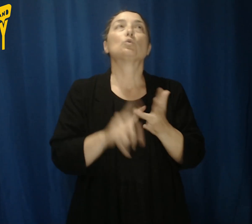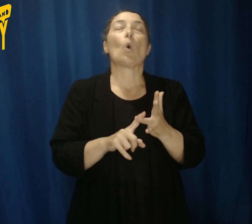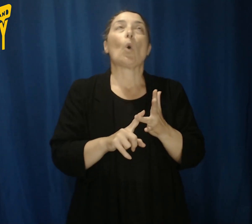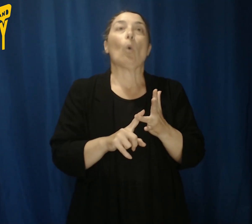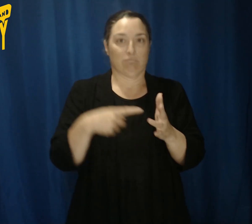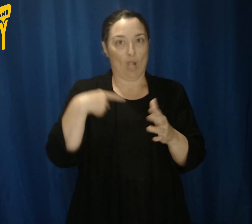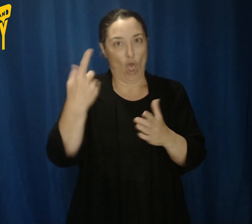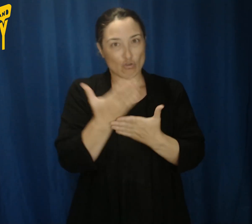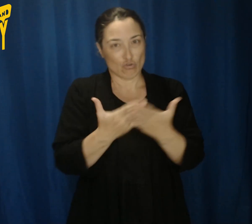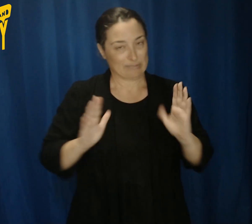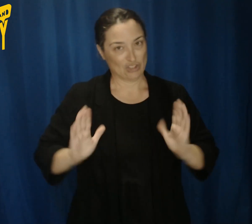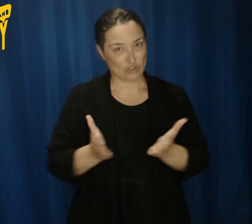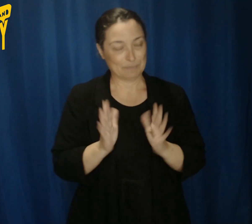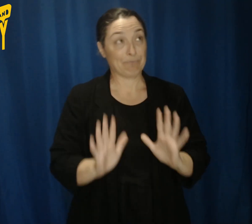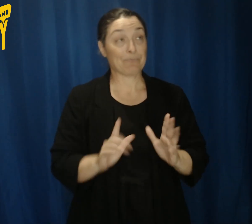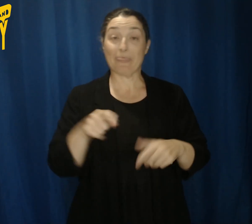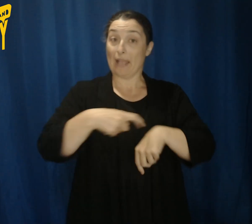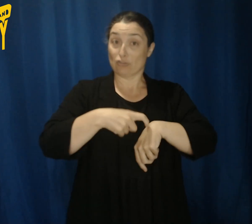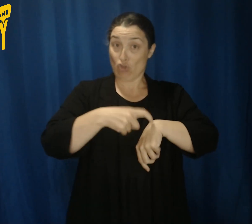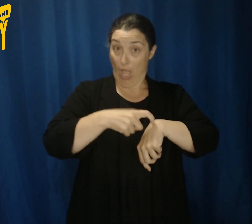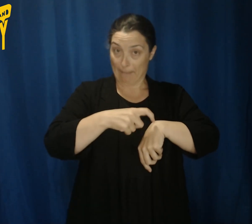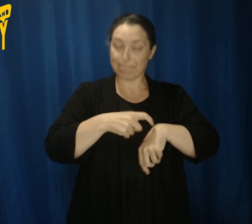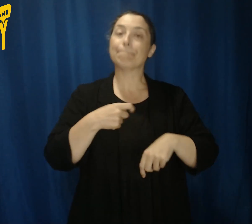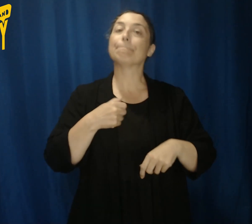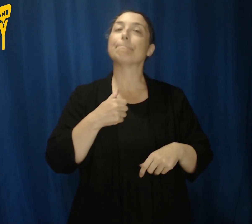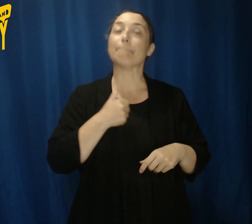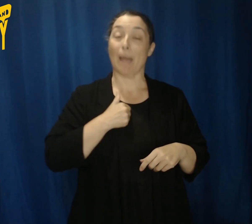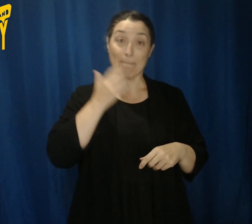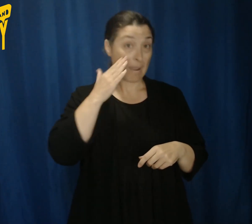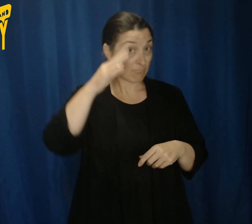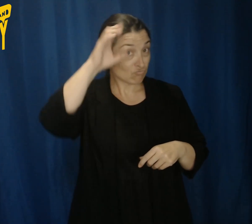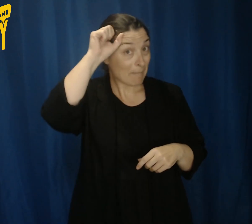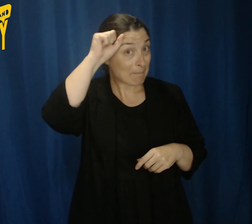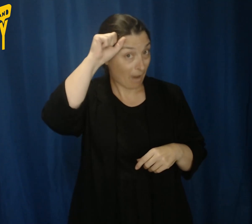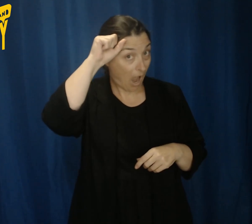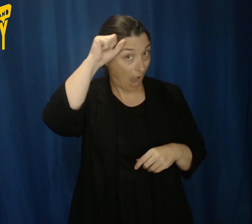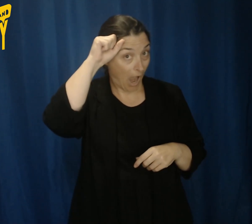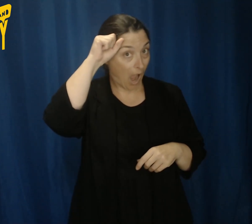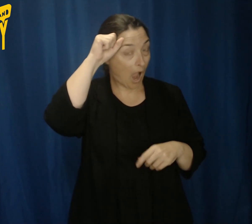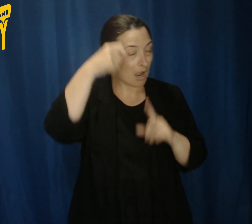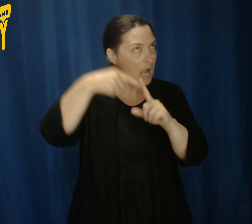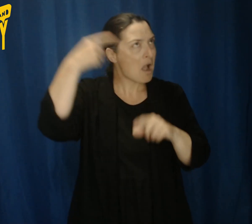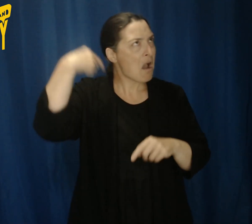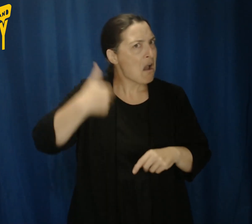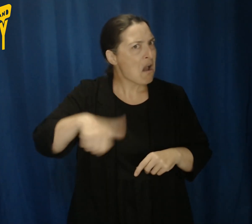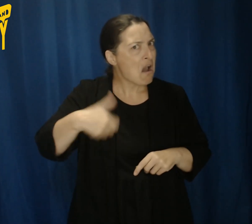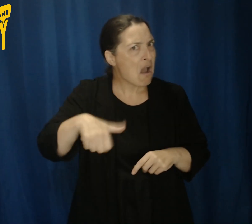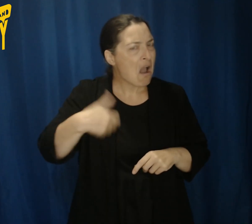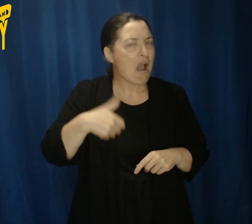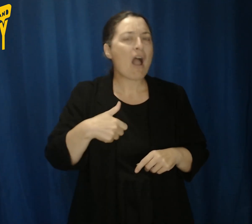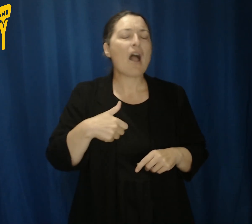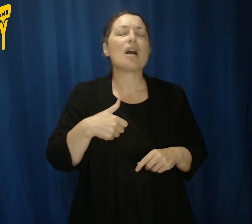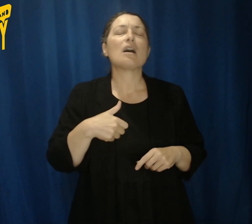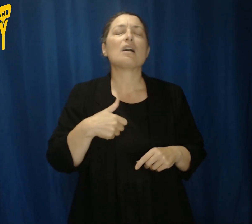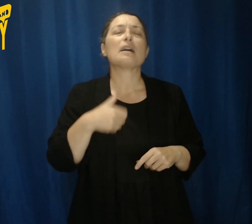utero at that time, my mum had this, she remembers, she and my father were on a